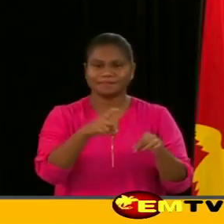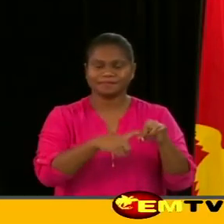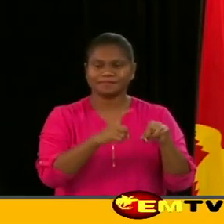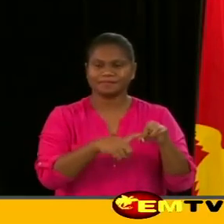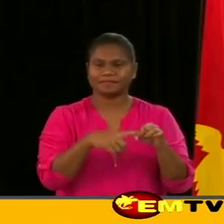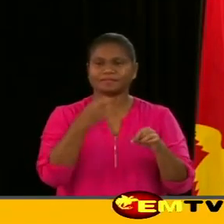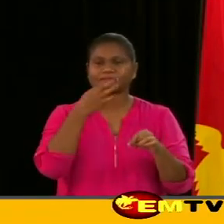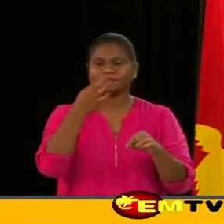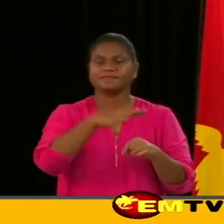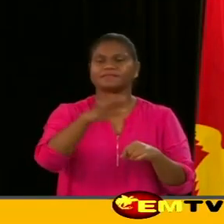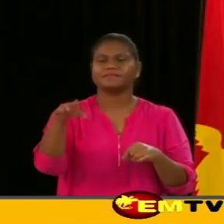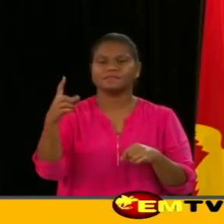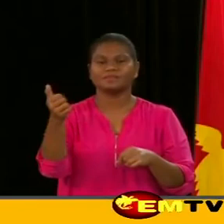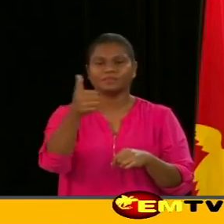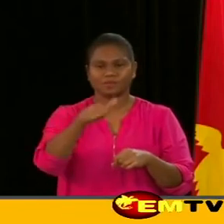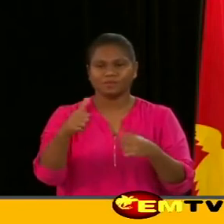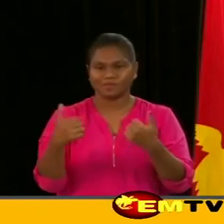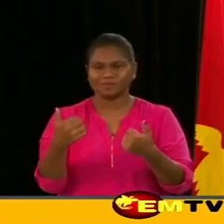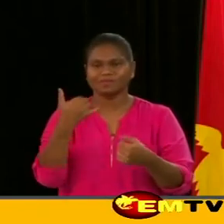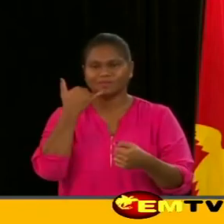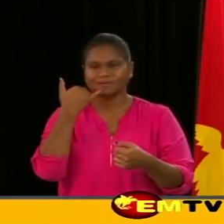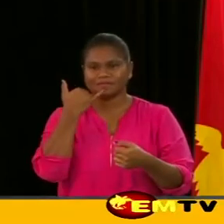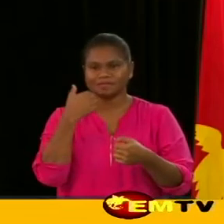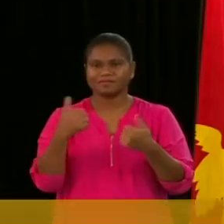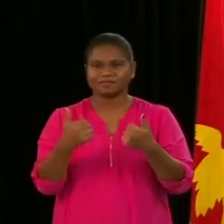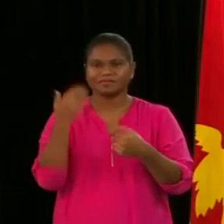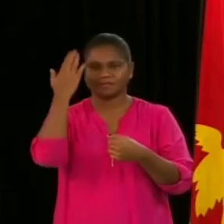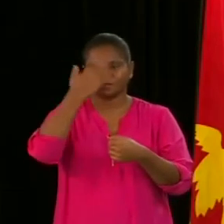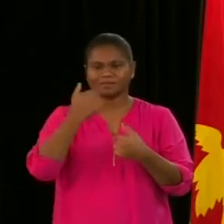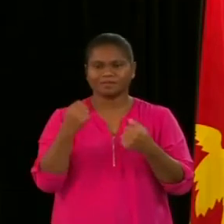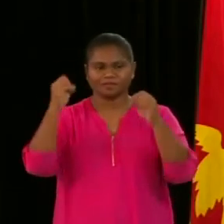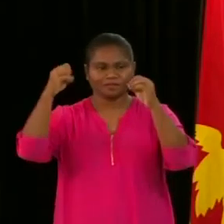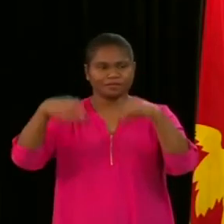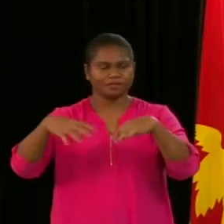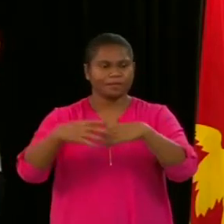to use the number wisely. Thank you and good night. God bless.